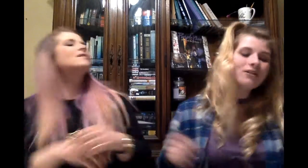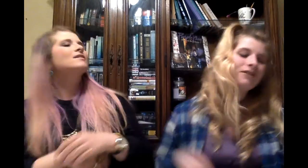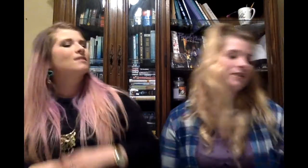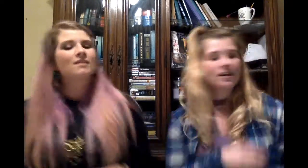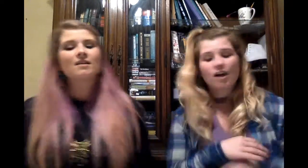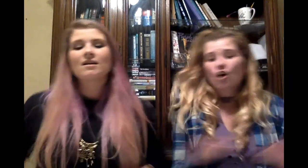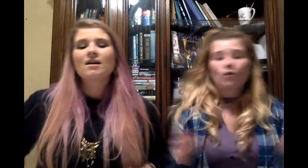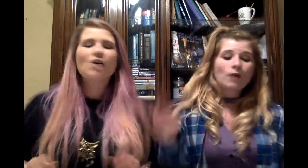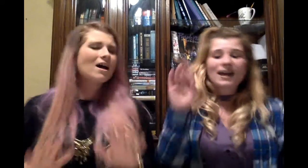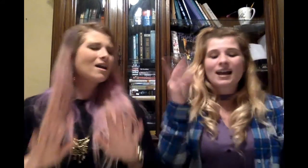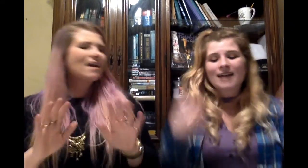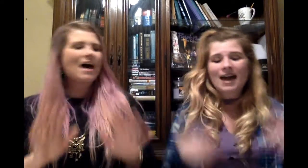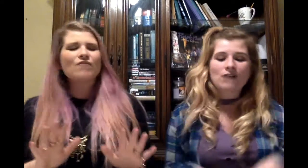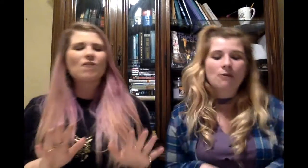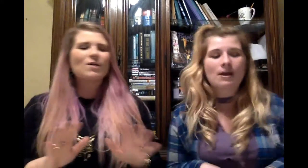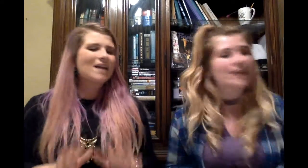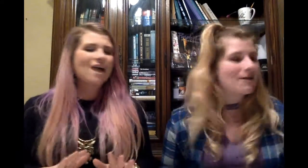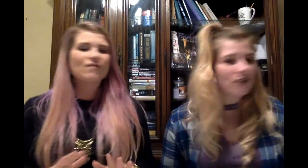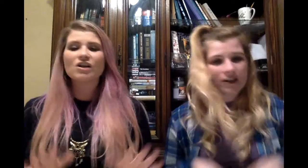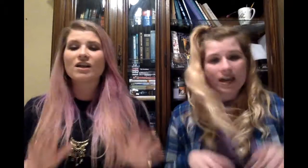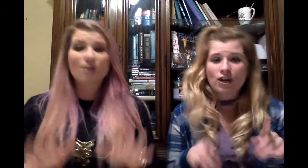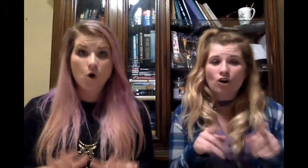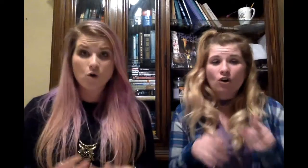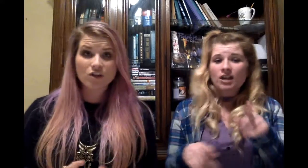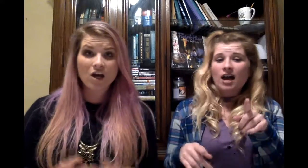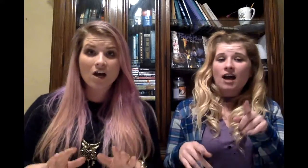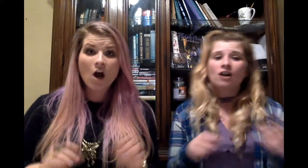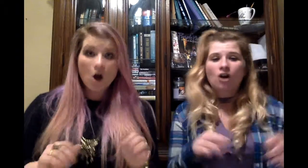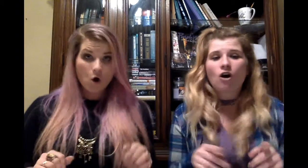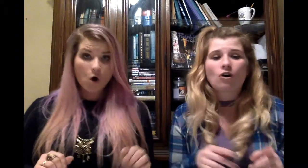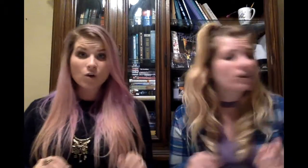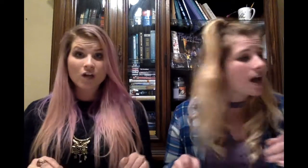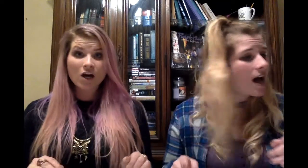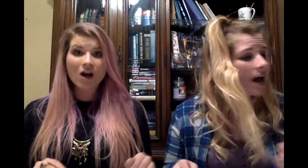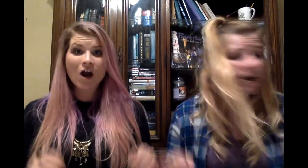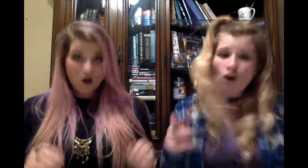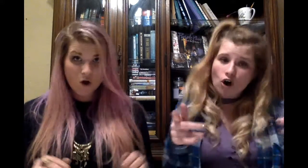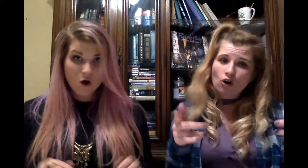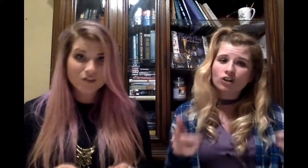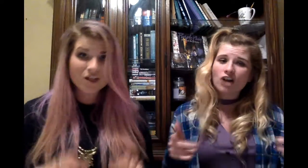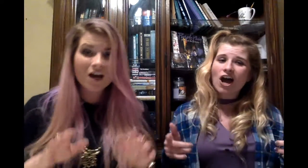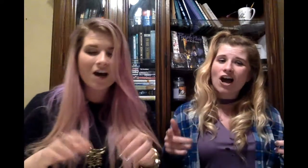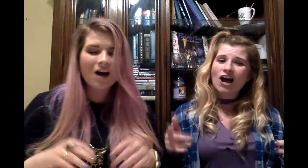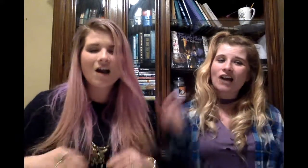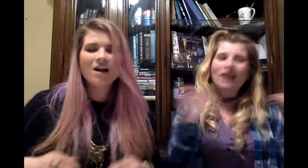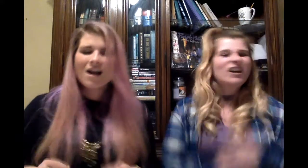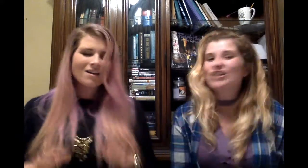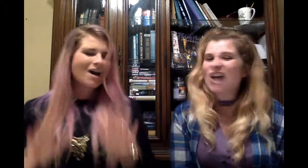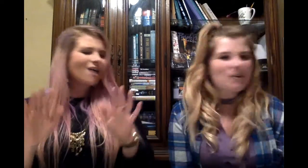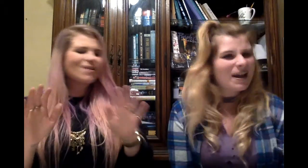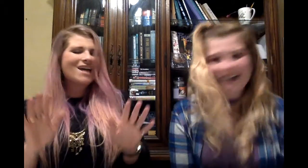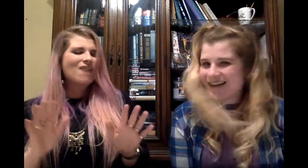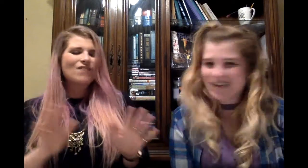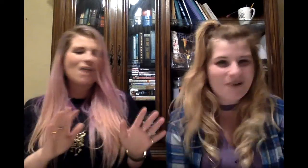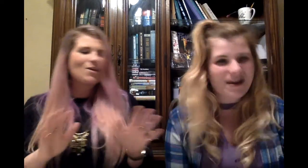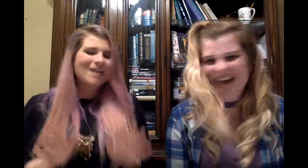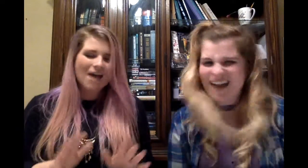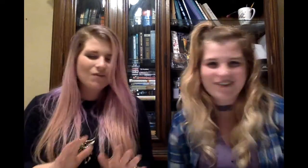oh, oh. We'll never get older, older, older. No, we never